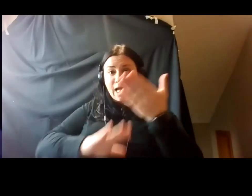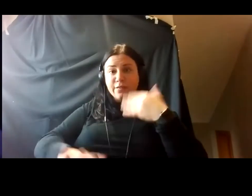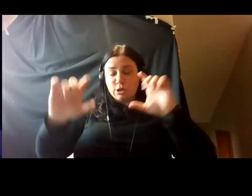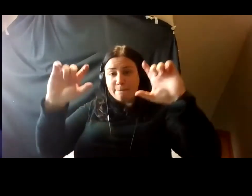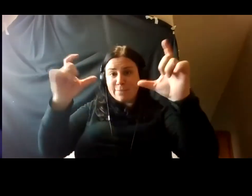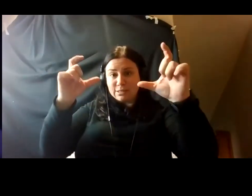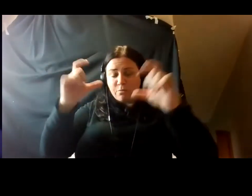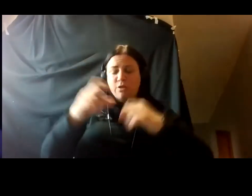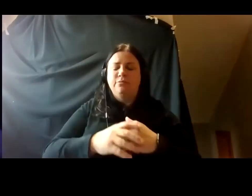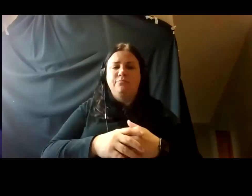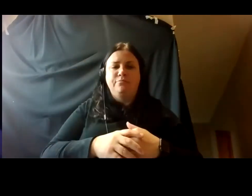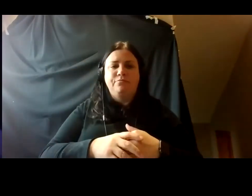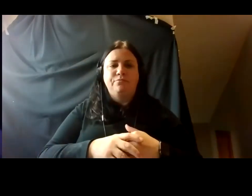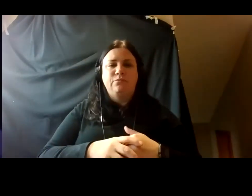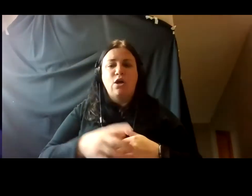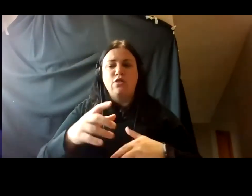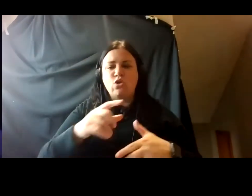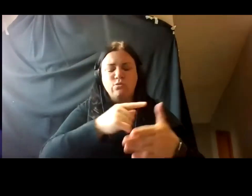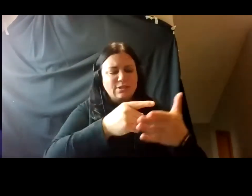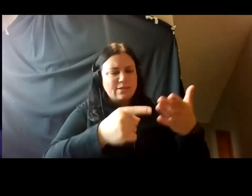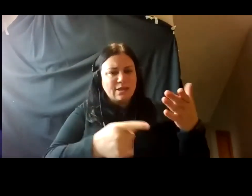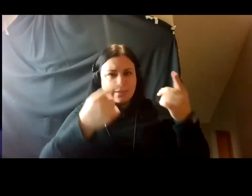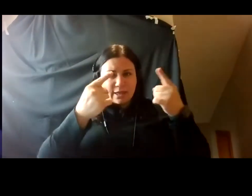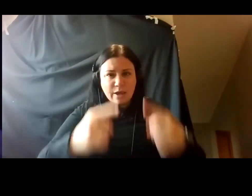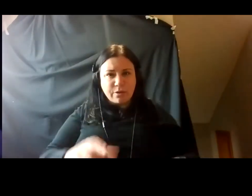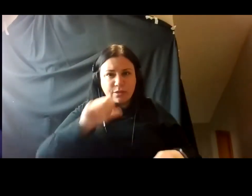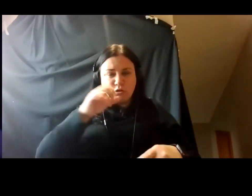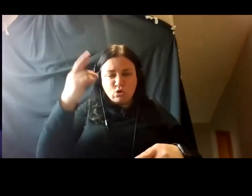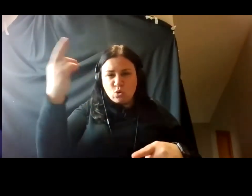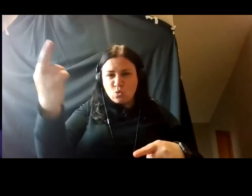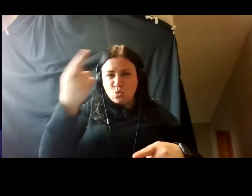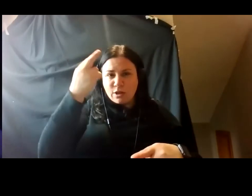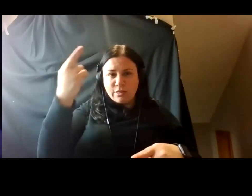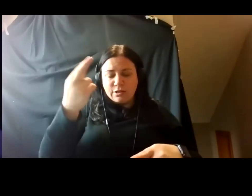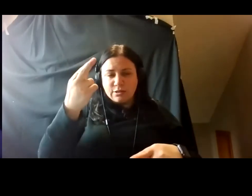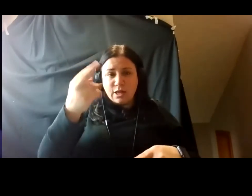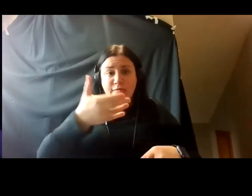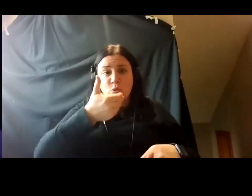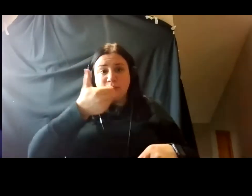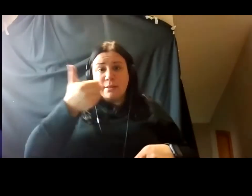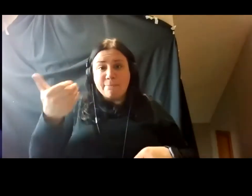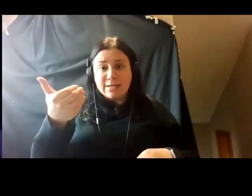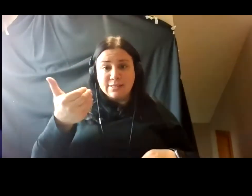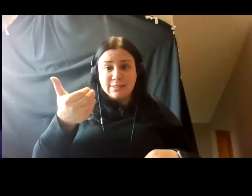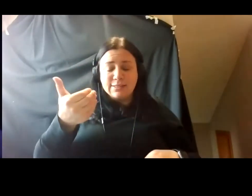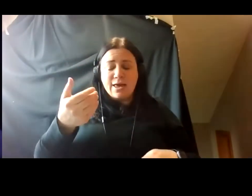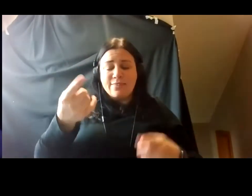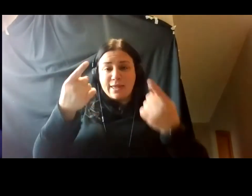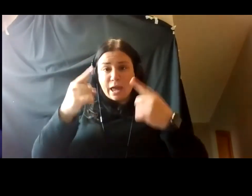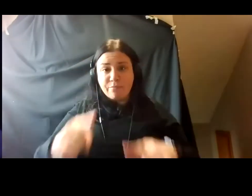But as I said, those little things that happen to you that you don't realize, that was probably the best thing that ever happened to me when I was 6